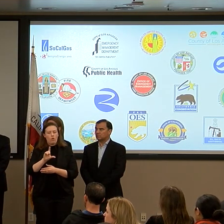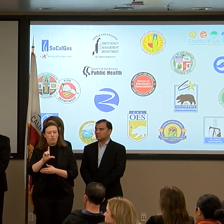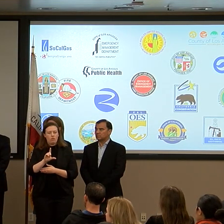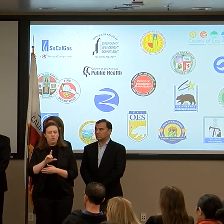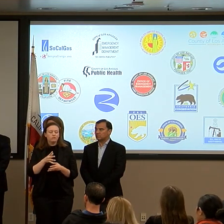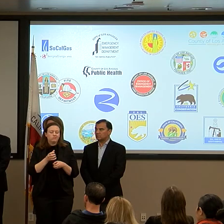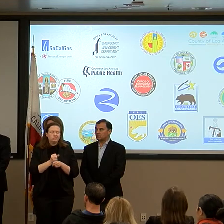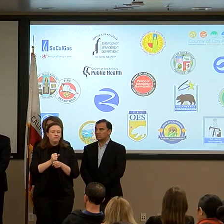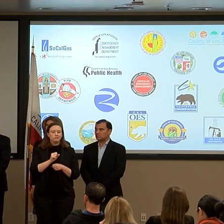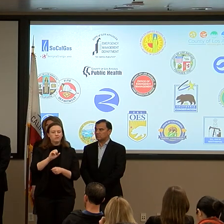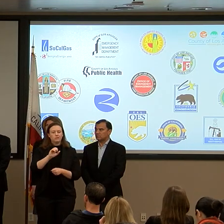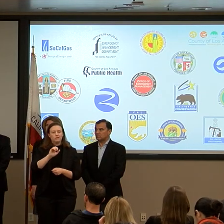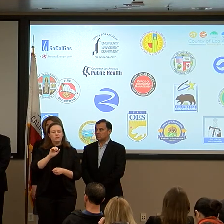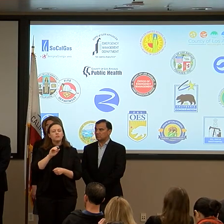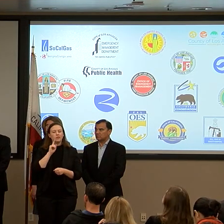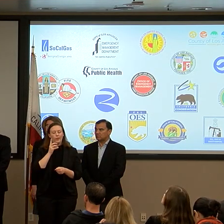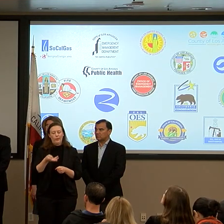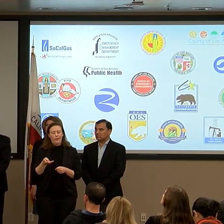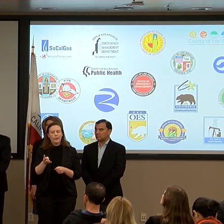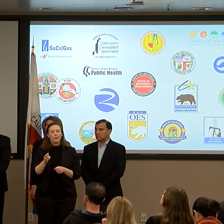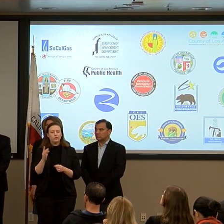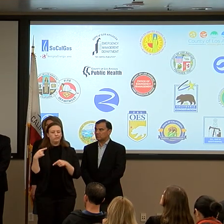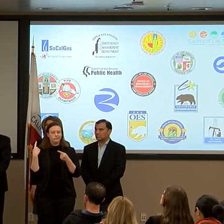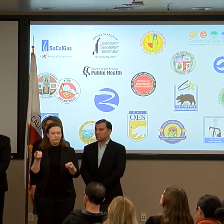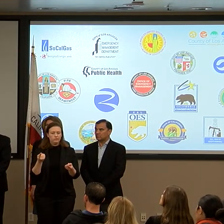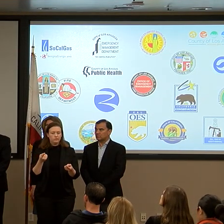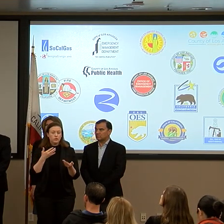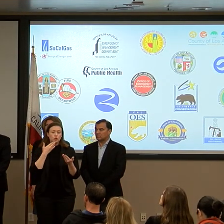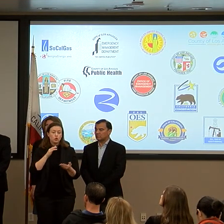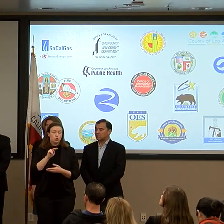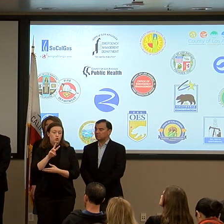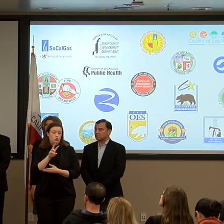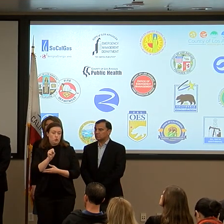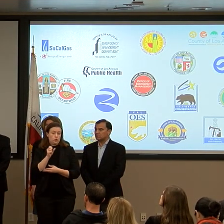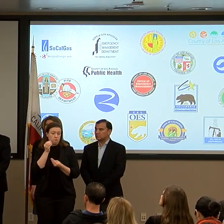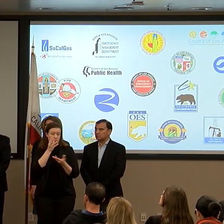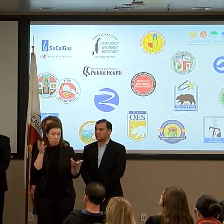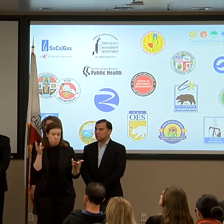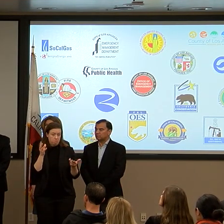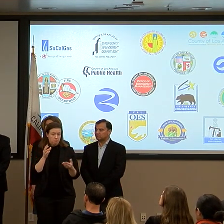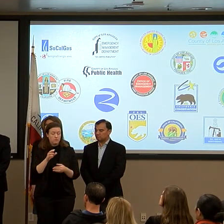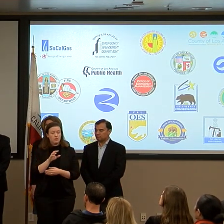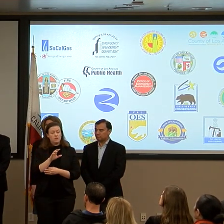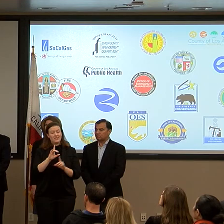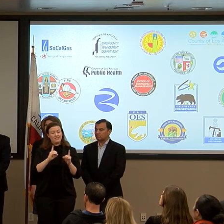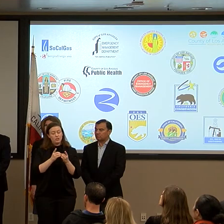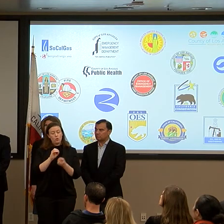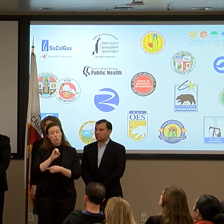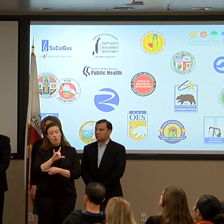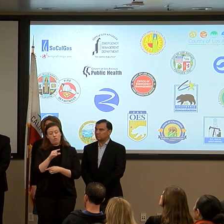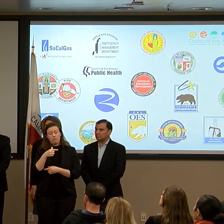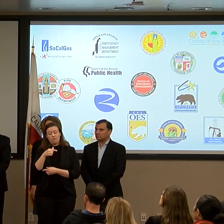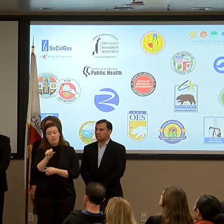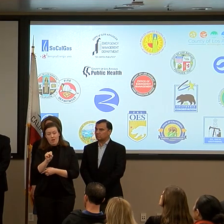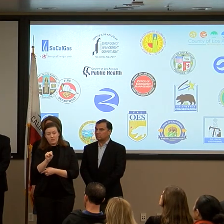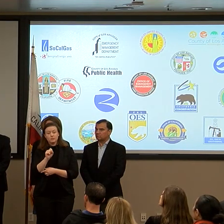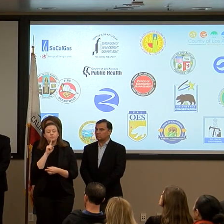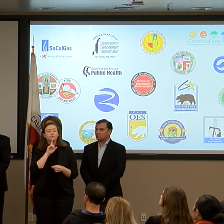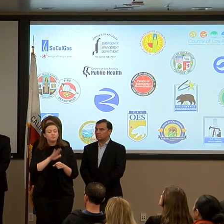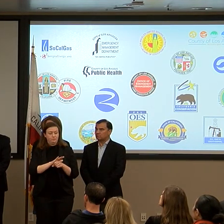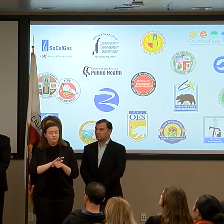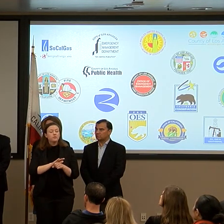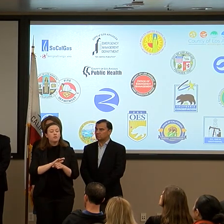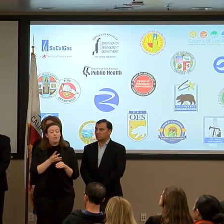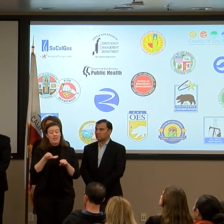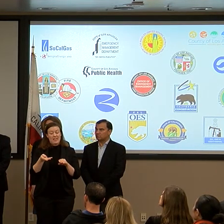aka the well that's been leaking. We have good news. The Division of Oil and Gas has confirmed that the leak in Aliso Canyon